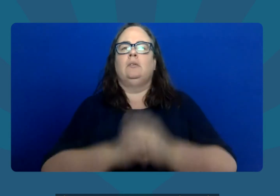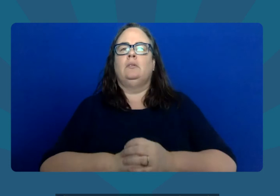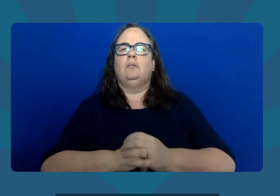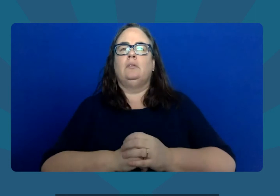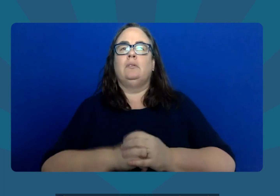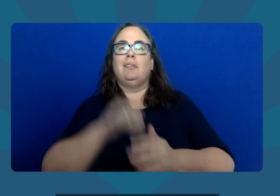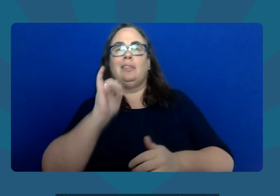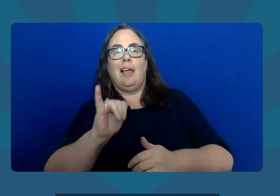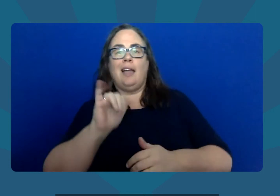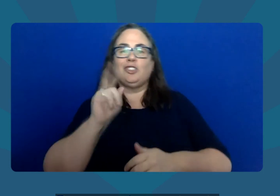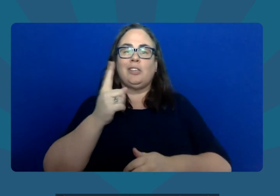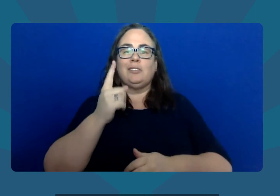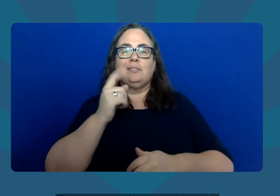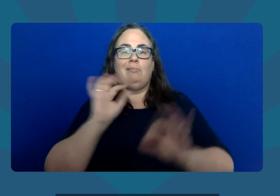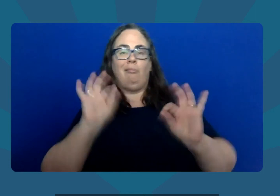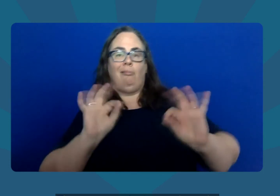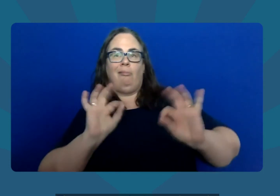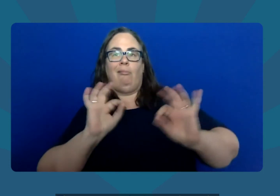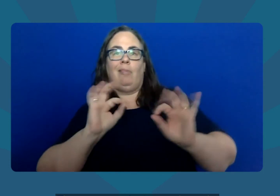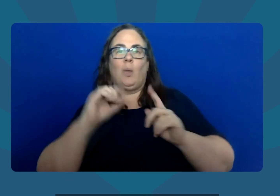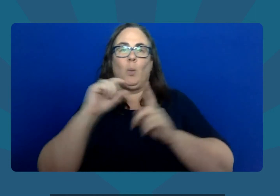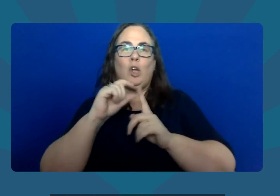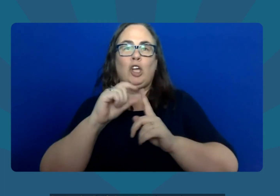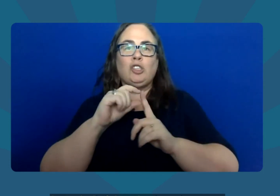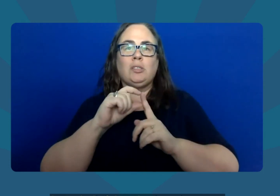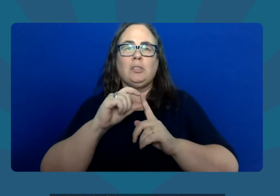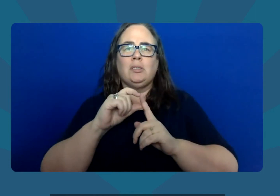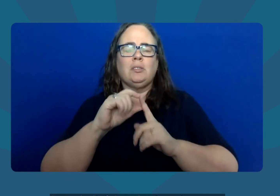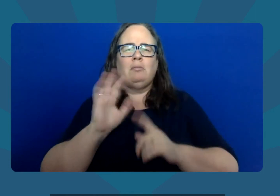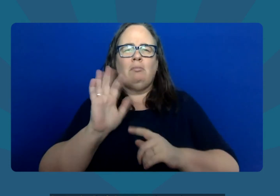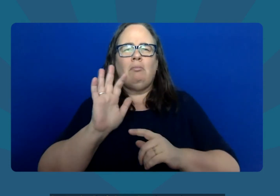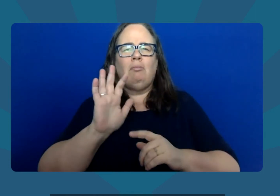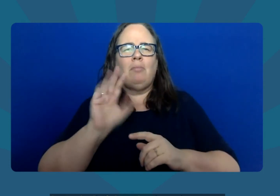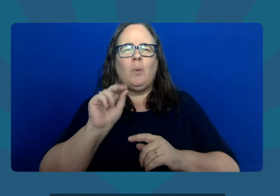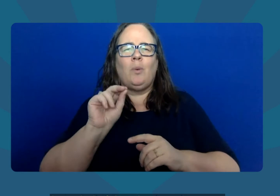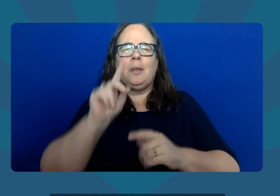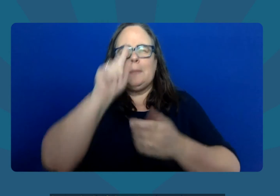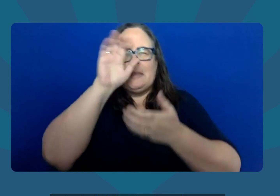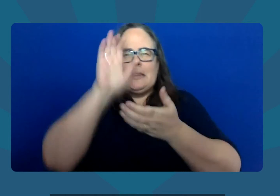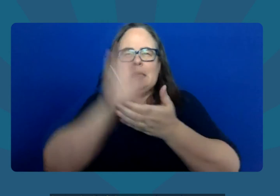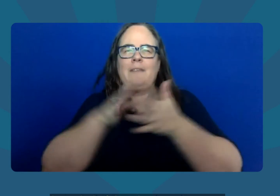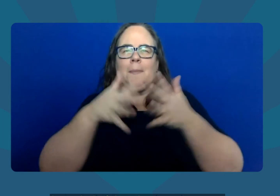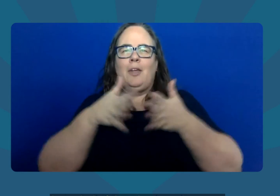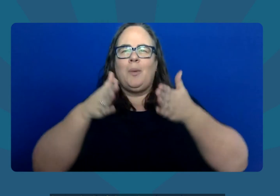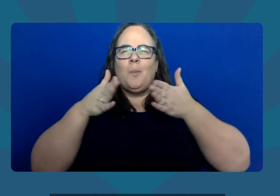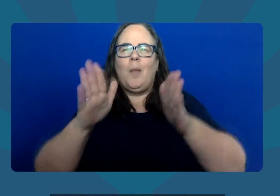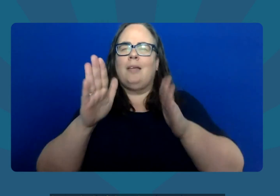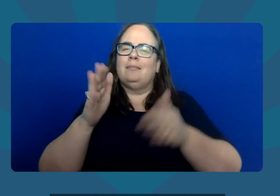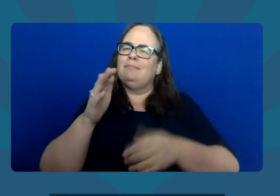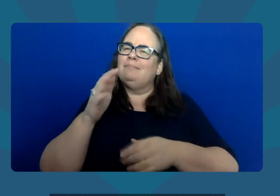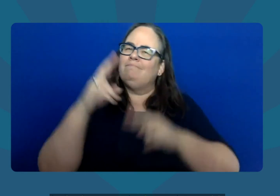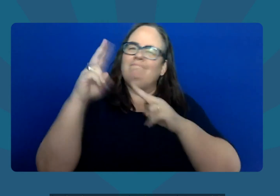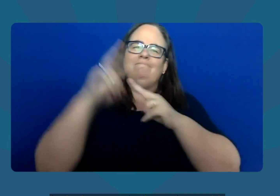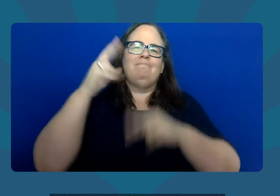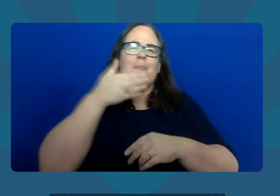These are not just casual words, but a belief that the American way